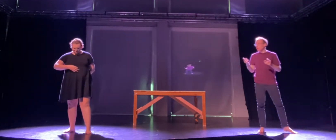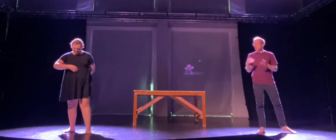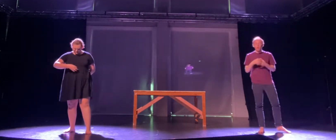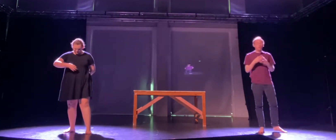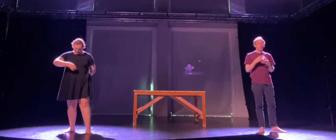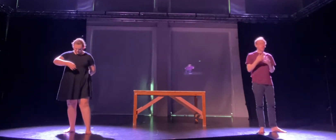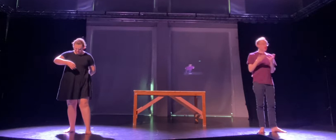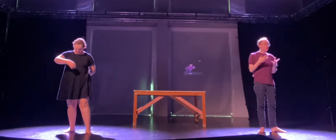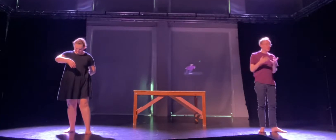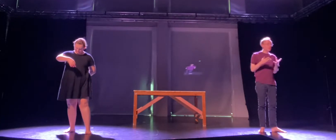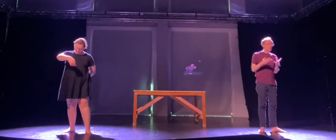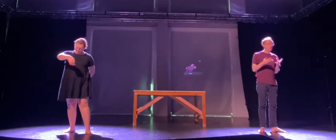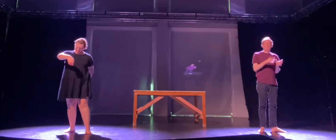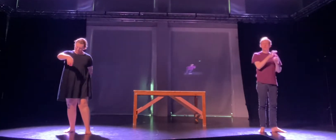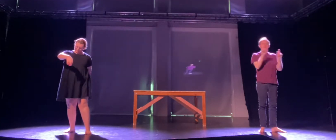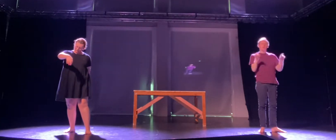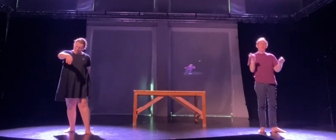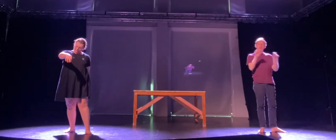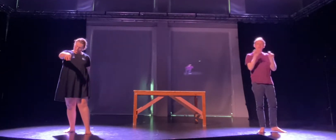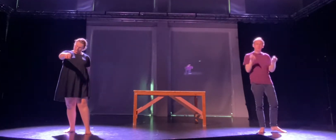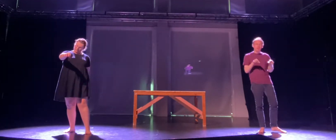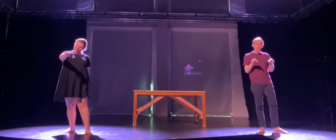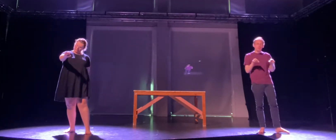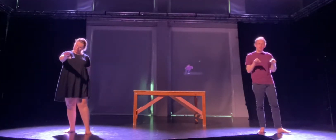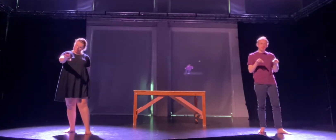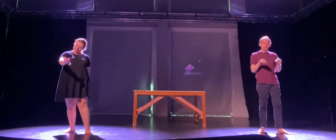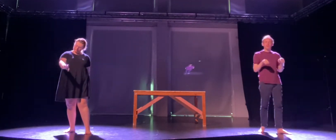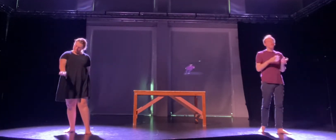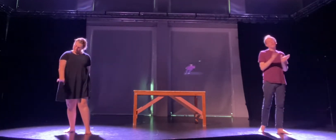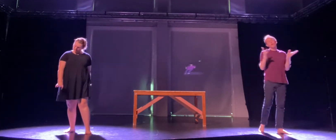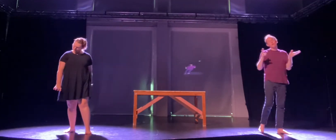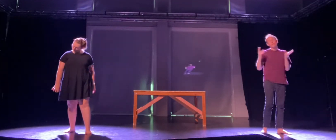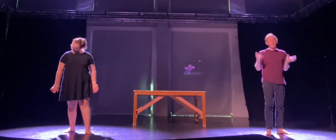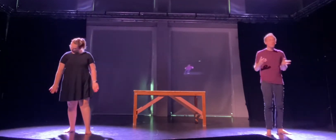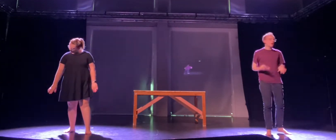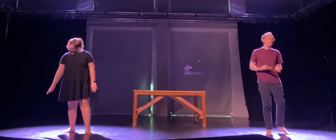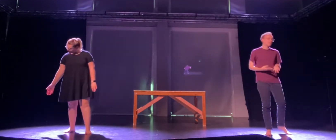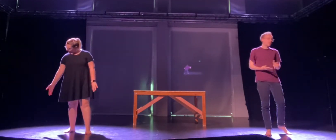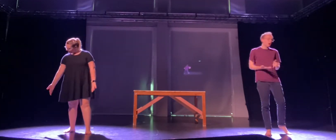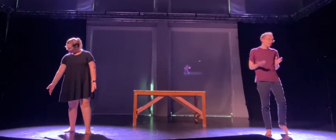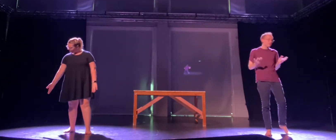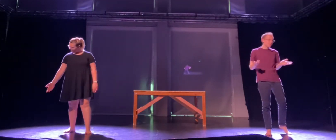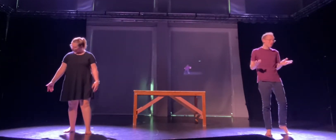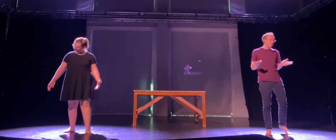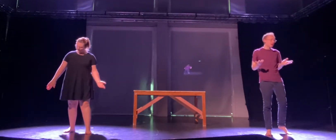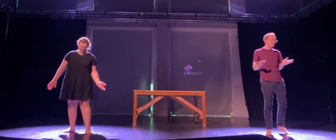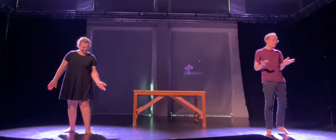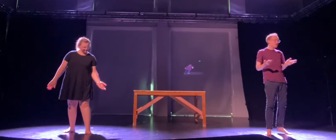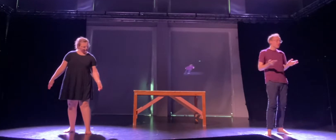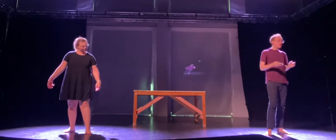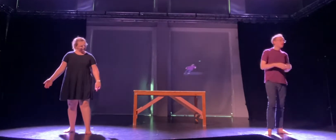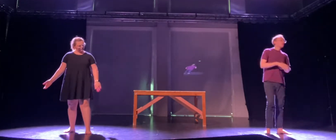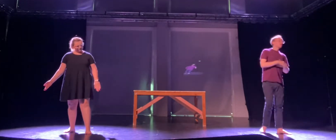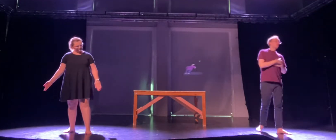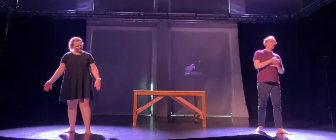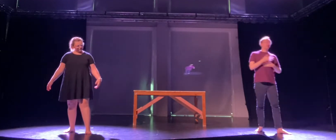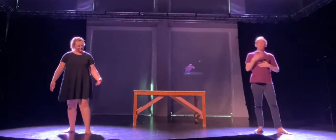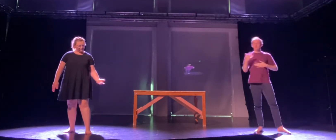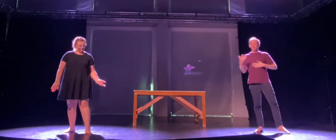are very similar, except that they don't have the two ends. Now there are 4 very basic knots in maths, but these